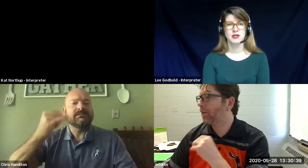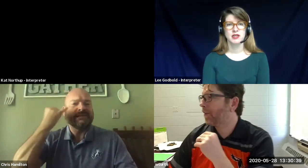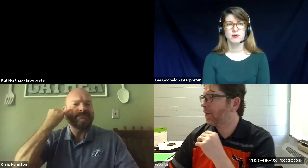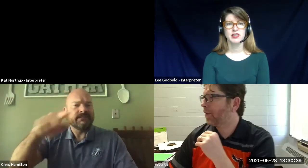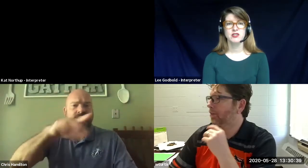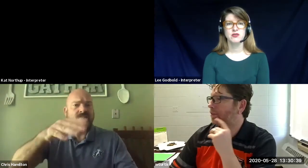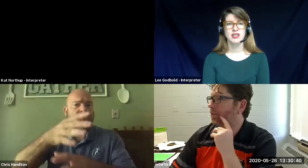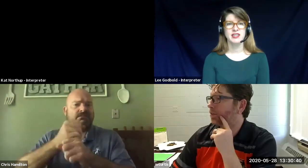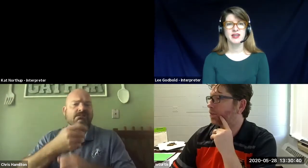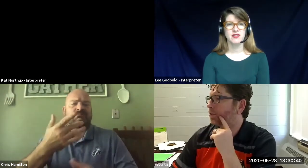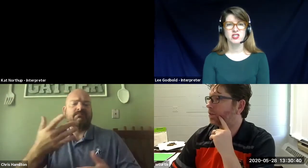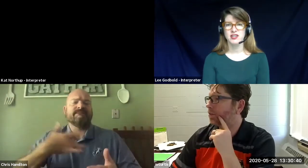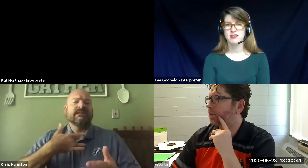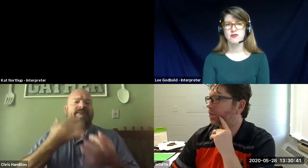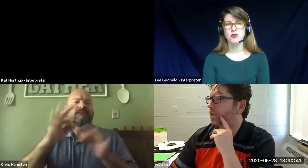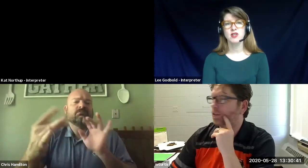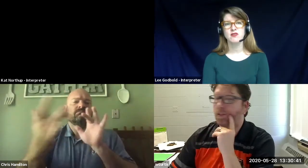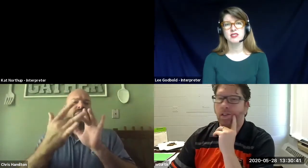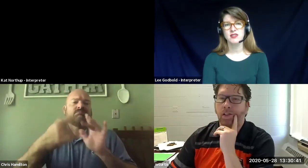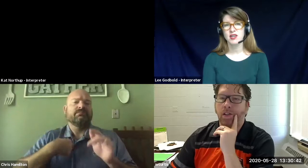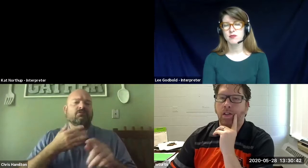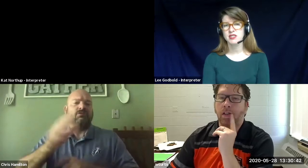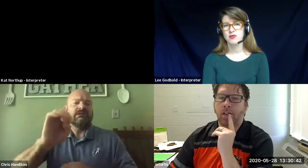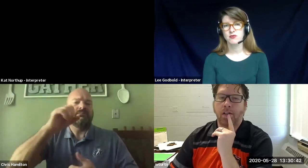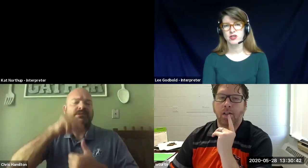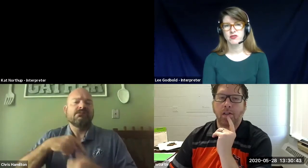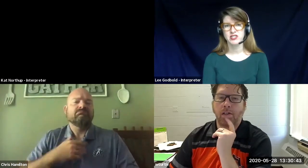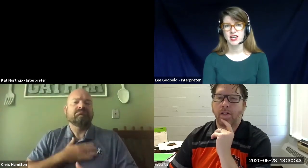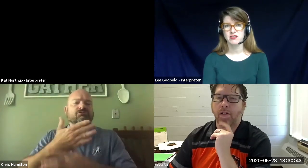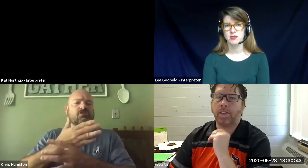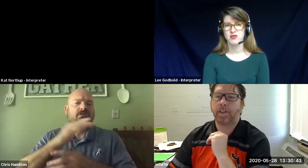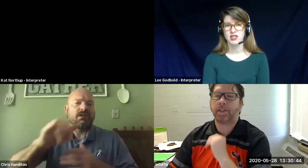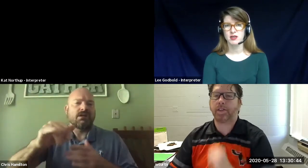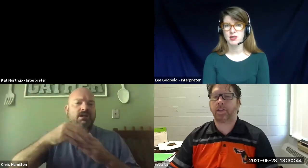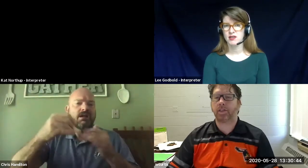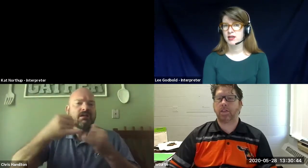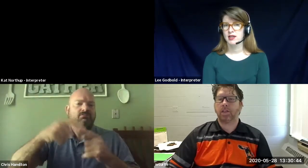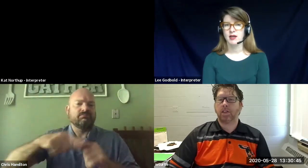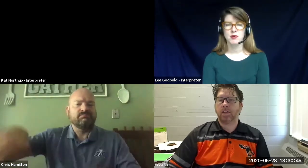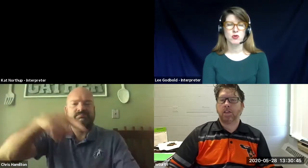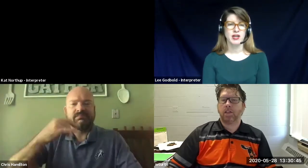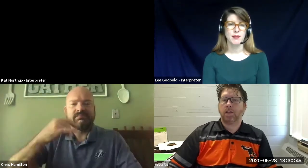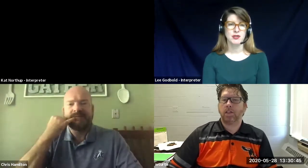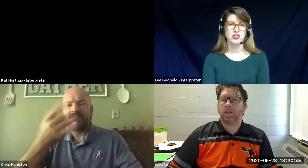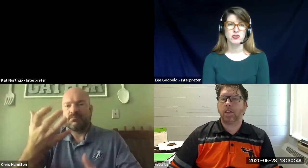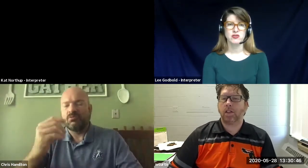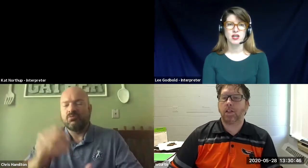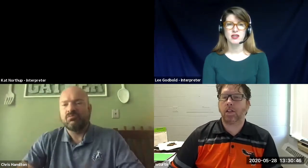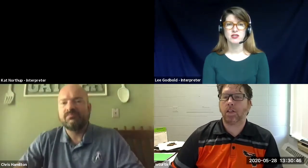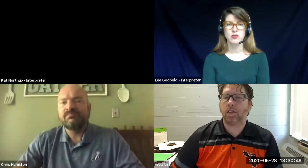Now, related to the NFHS, if you have not received that, please feel free to reach out to me via email. I'd be more than happy to share those guidelines with